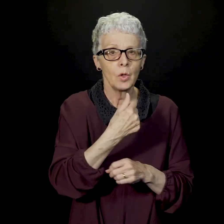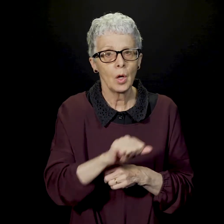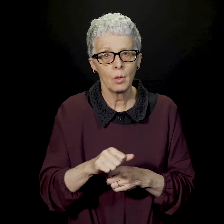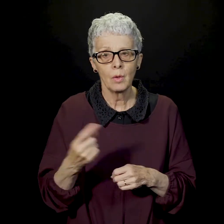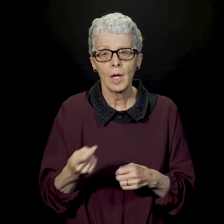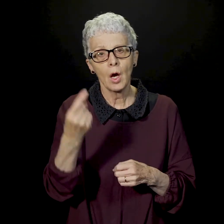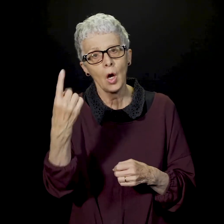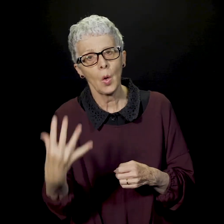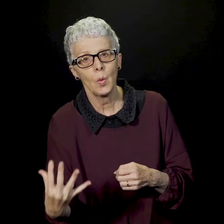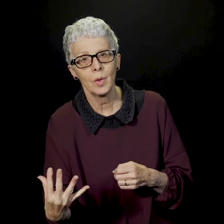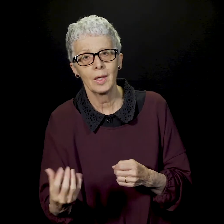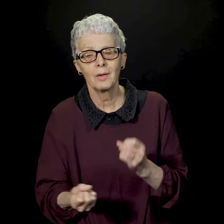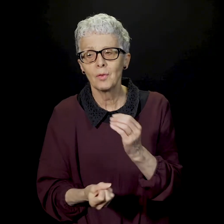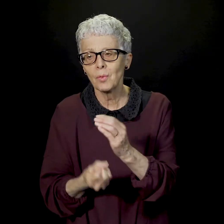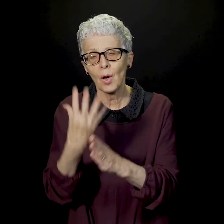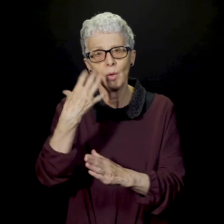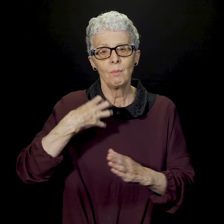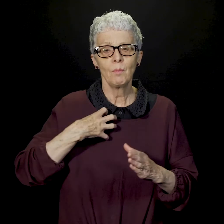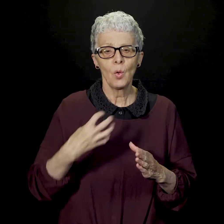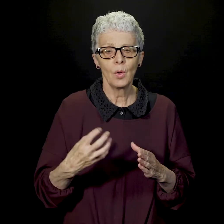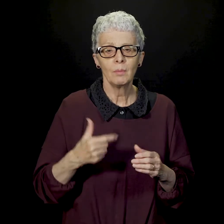loneliness grows and they, you know,